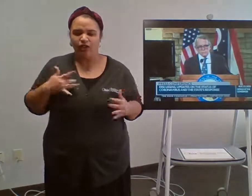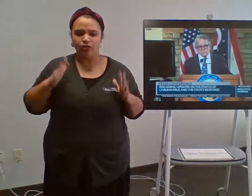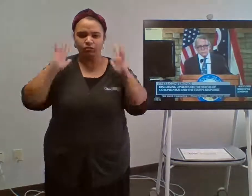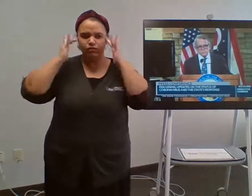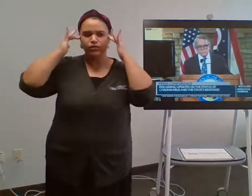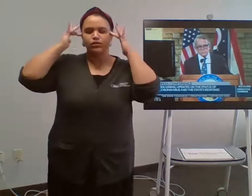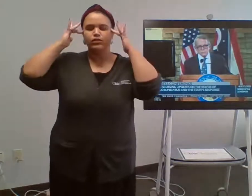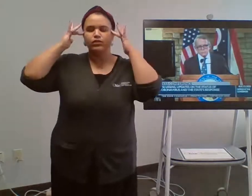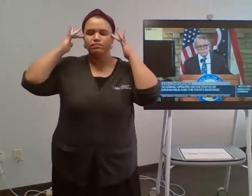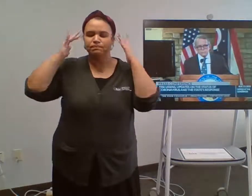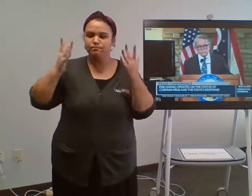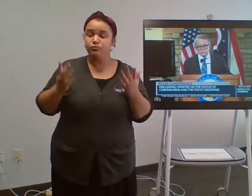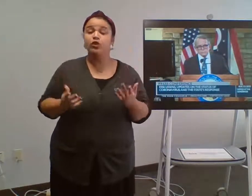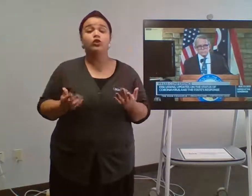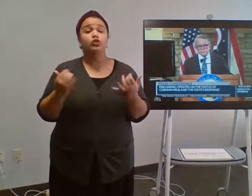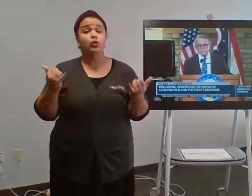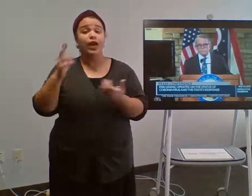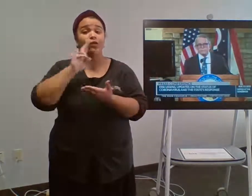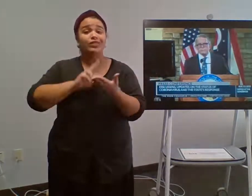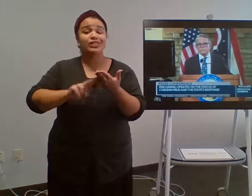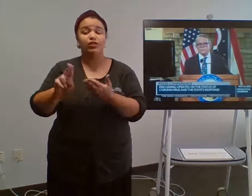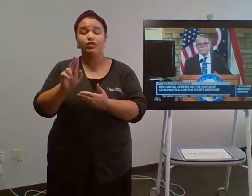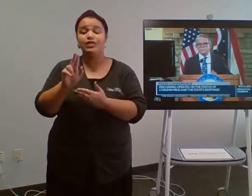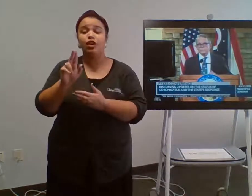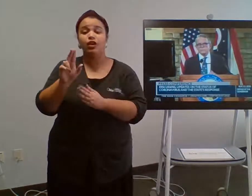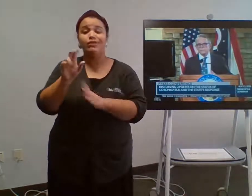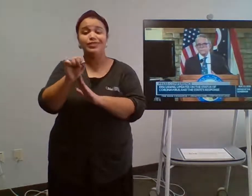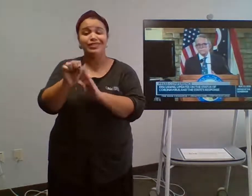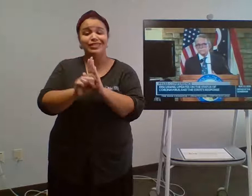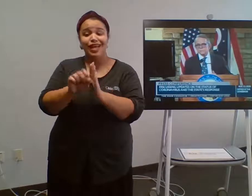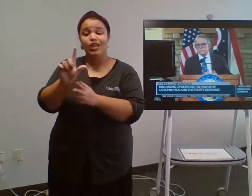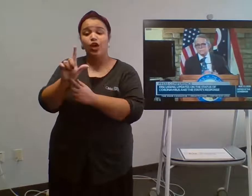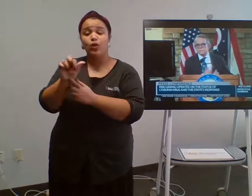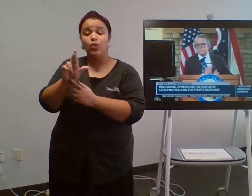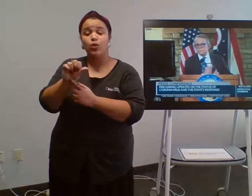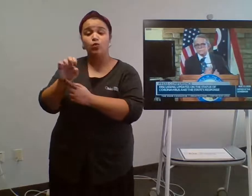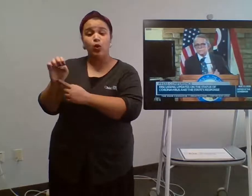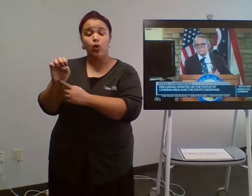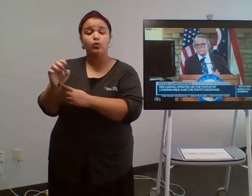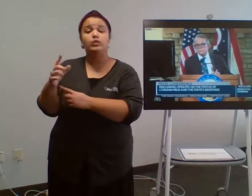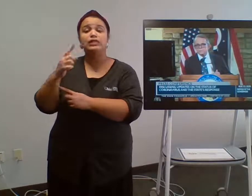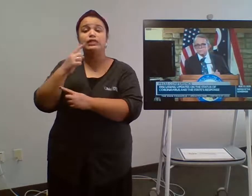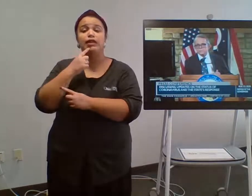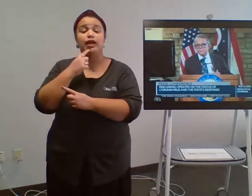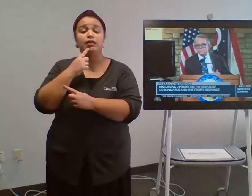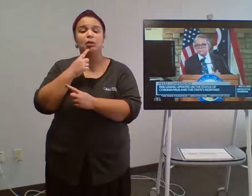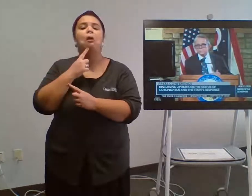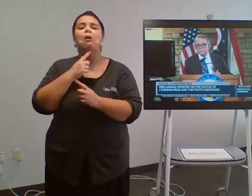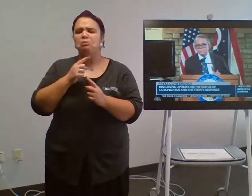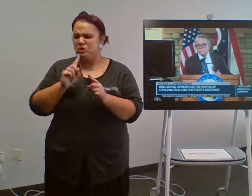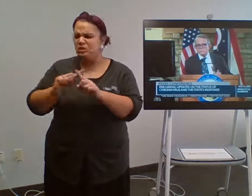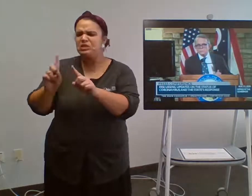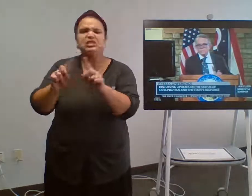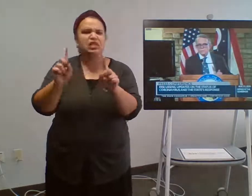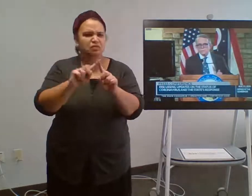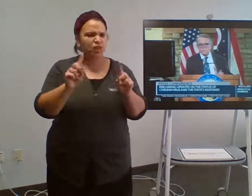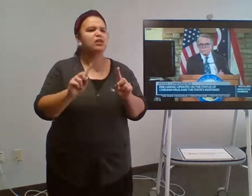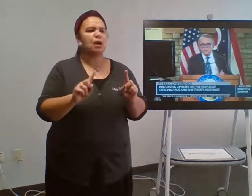boards from using more than one drop box so that people can deliver their absentee ballots themselves?